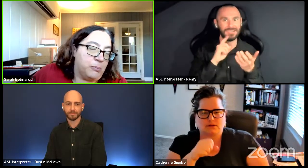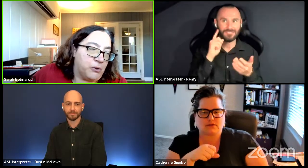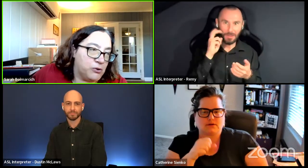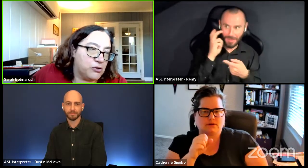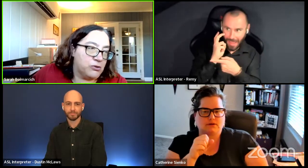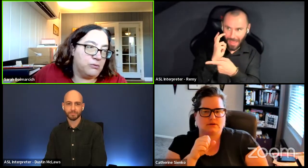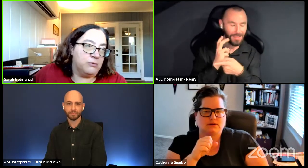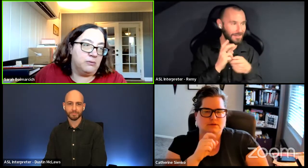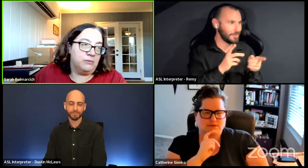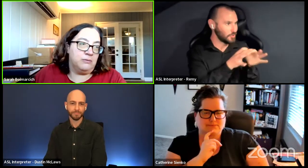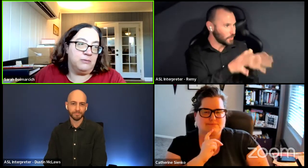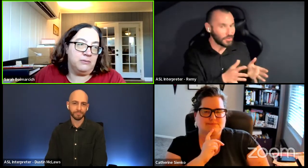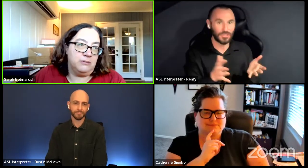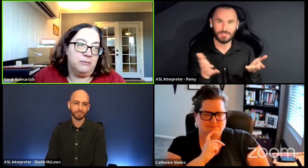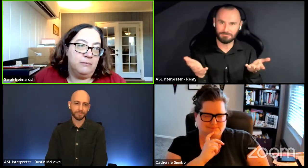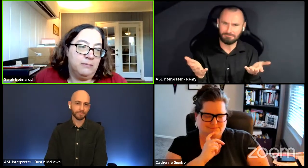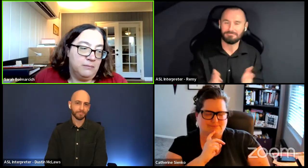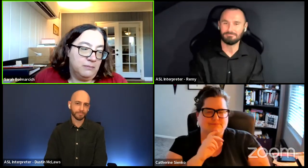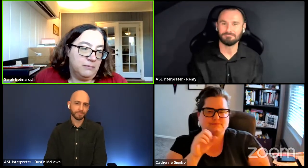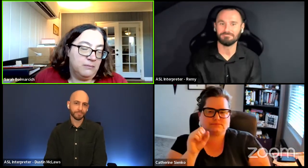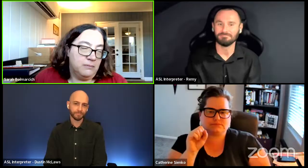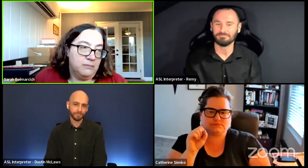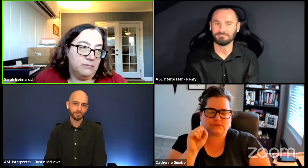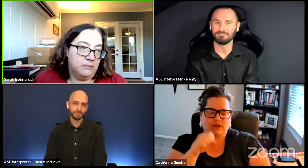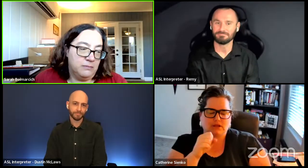and interpreters.